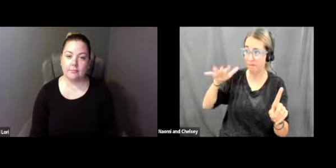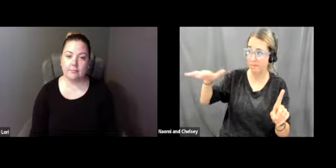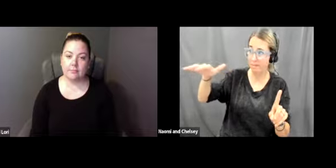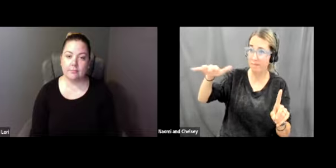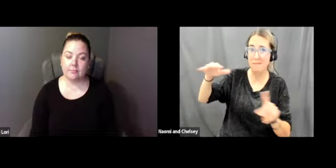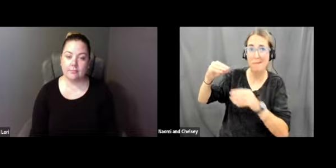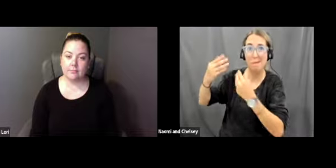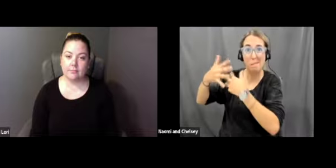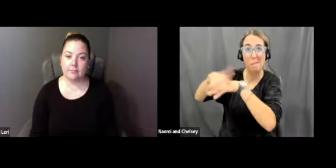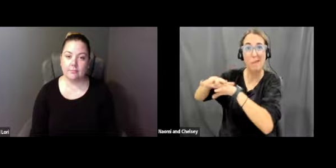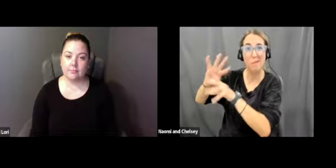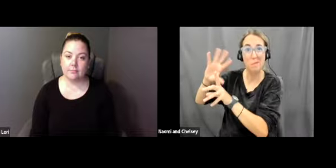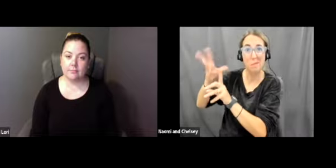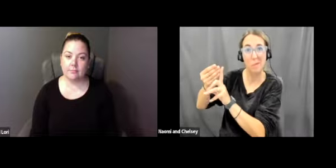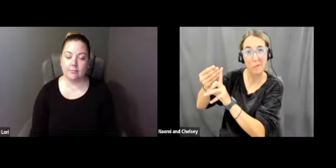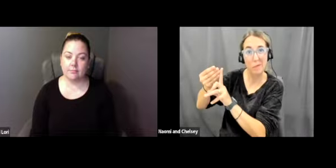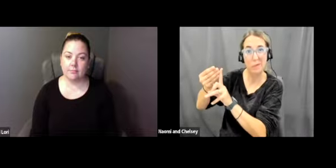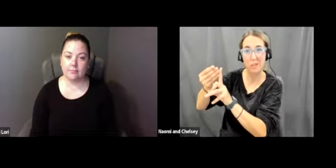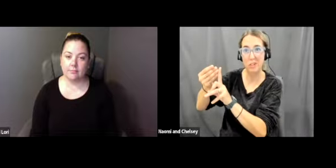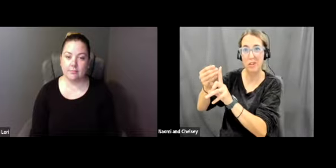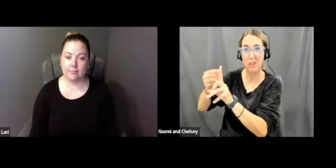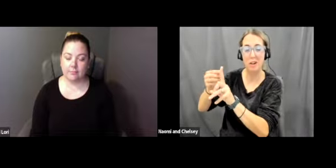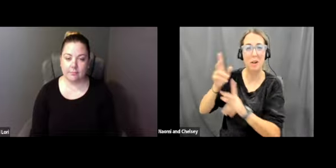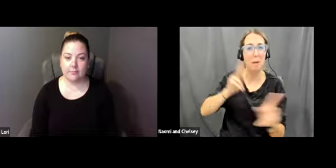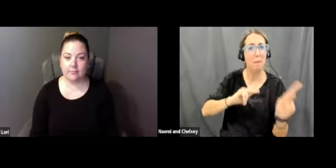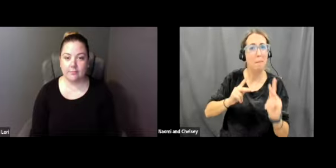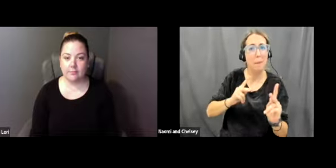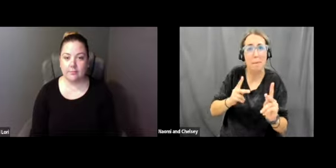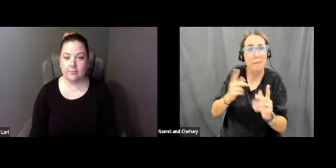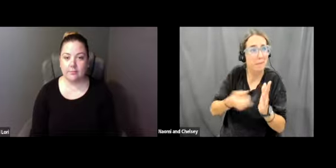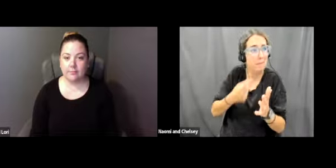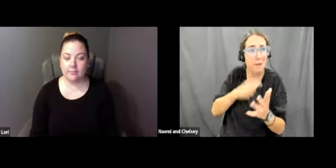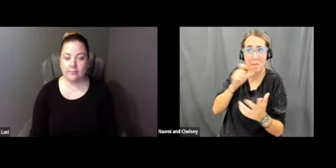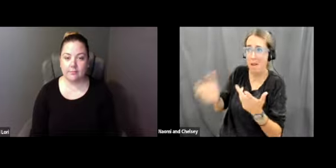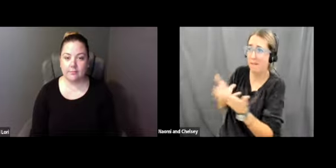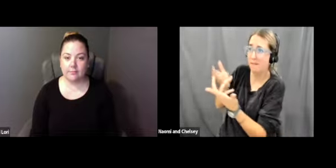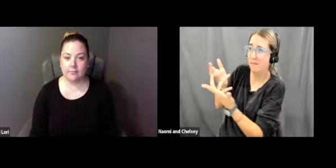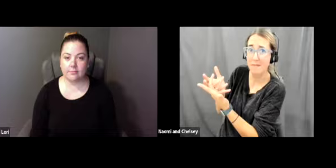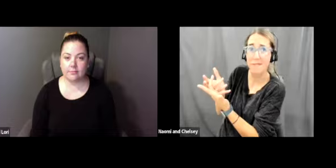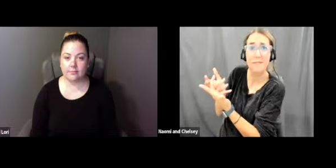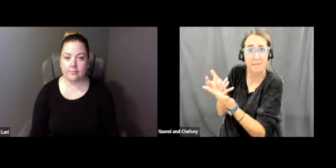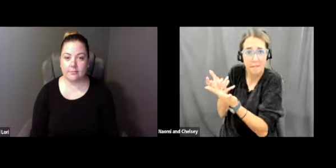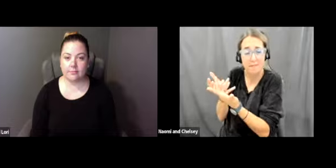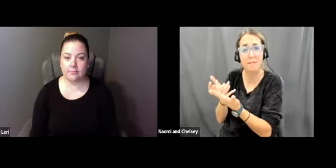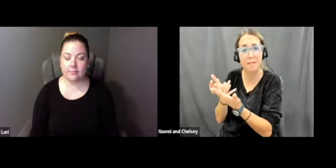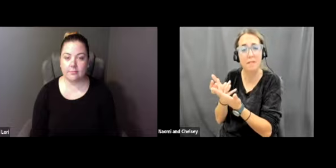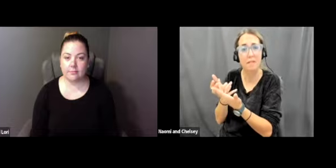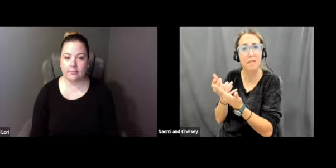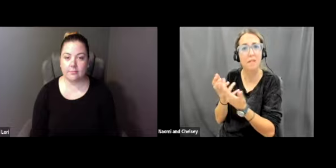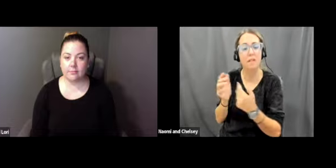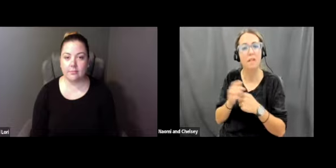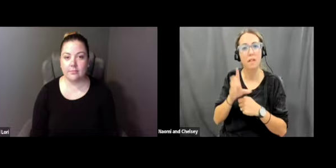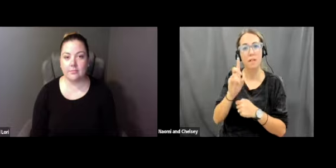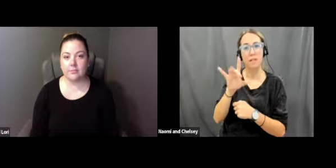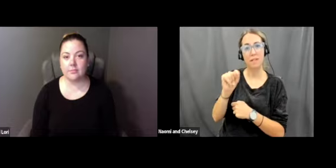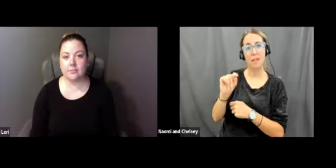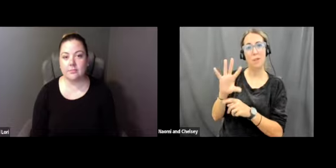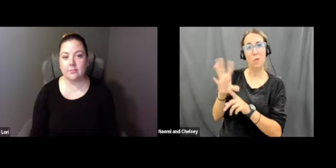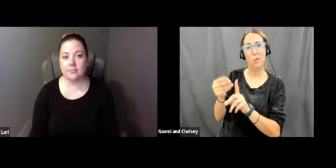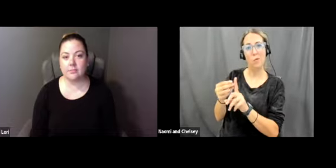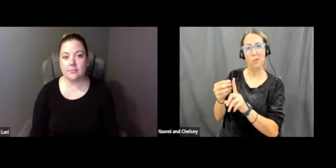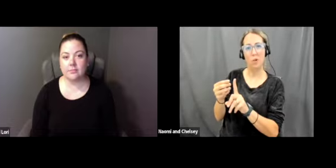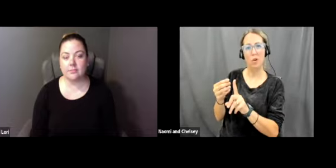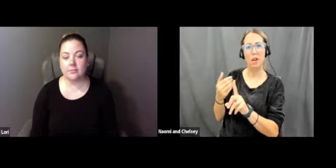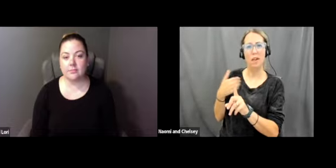don't necessarily fit in sometimes. And like that diet culture has this like one specific ideal, and